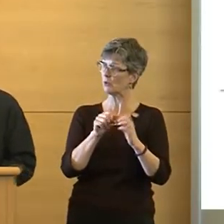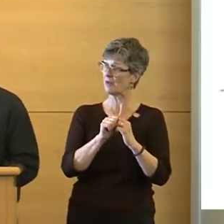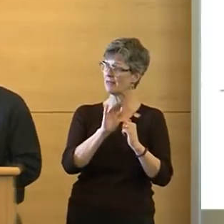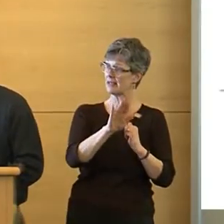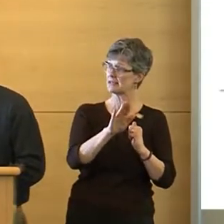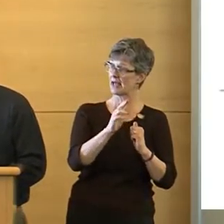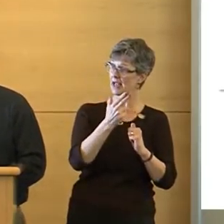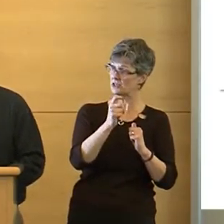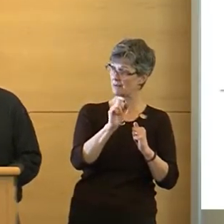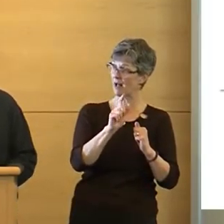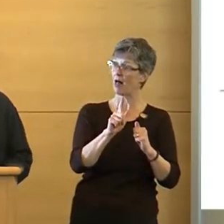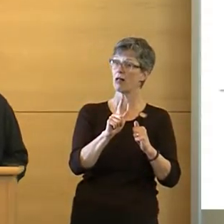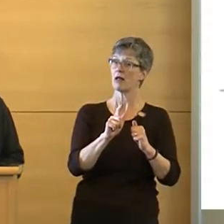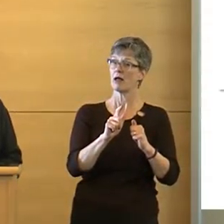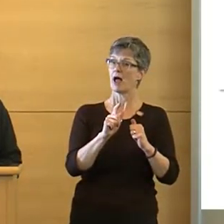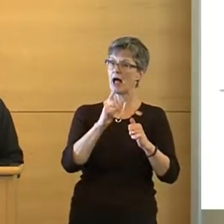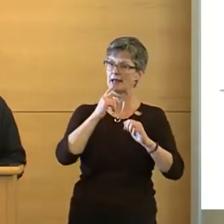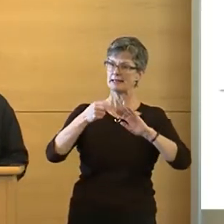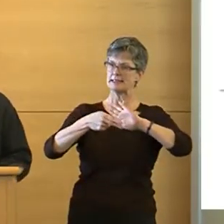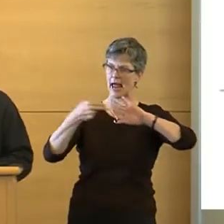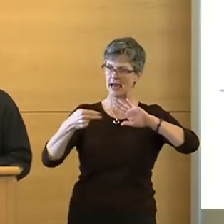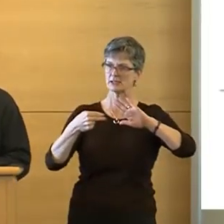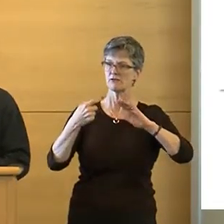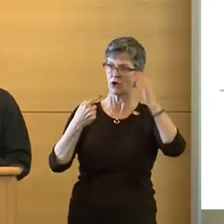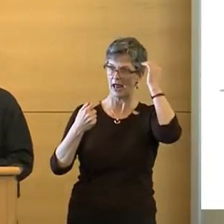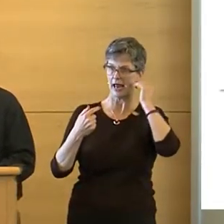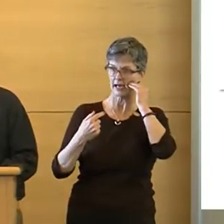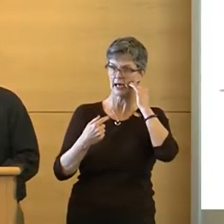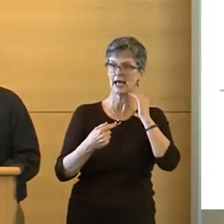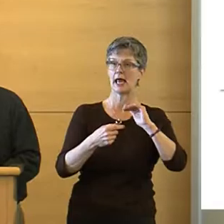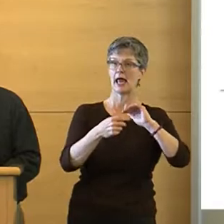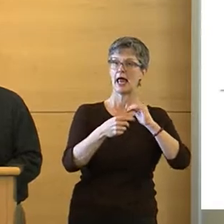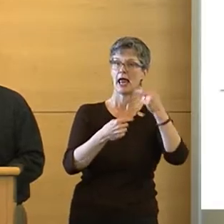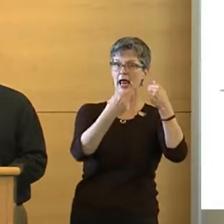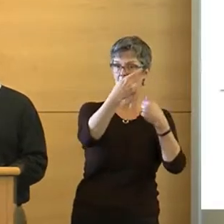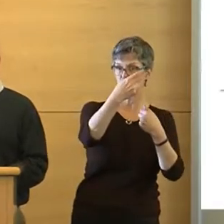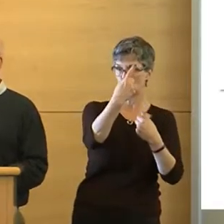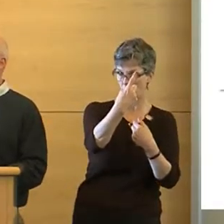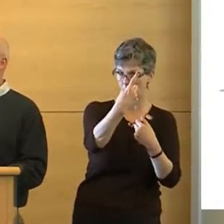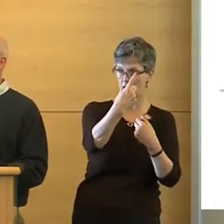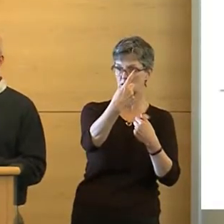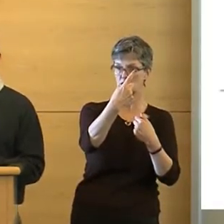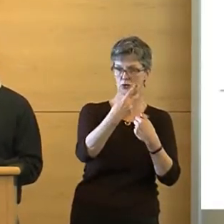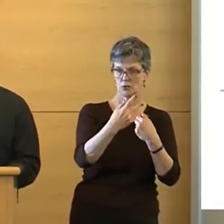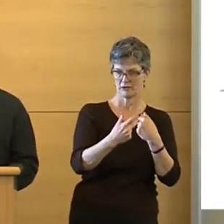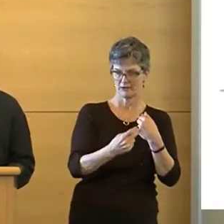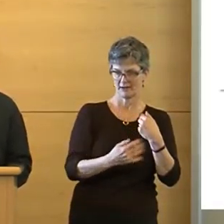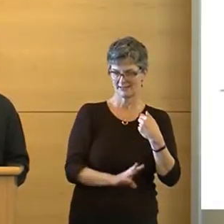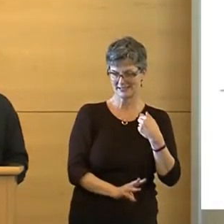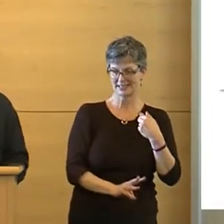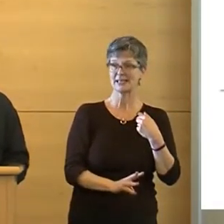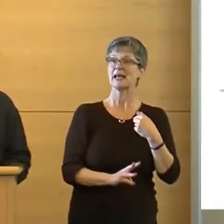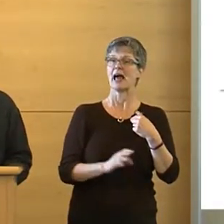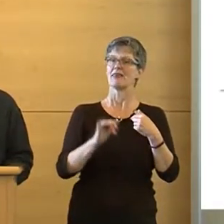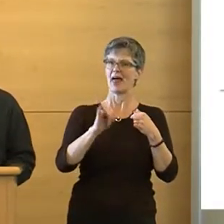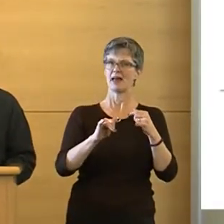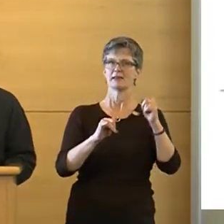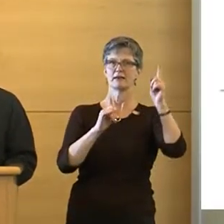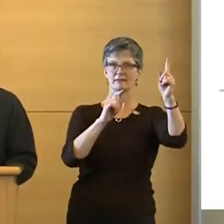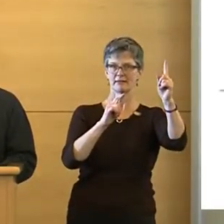of scribbling some ideas down. There are a lot of typos. It's really sort of odd as a technical standard to see this.